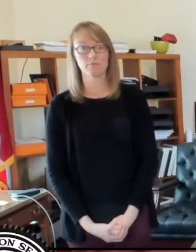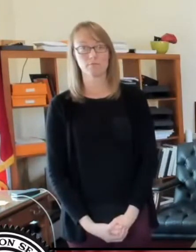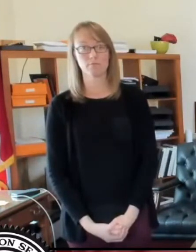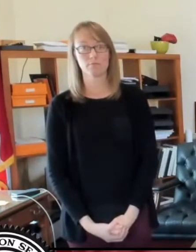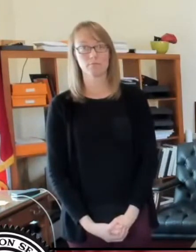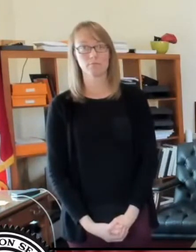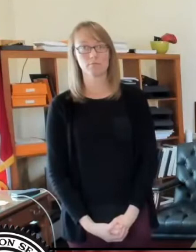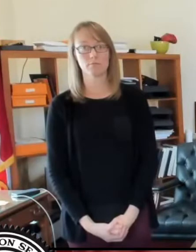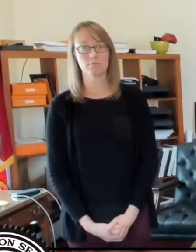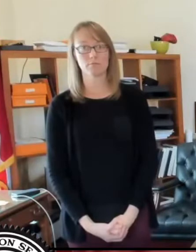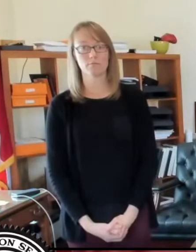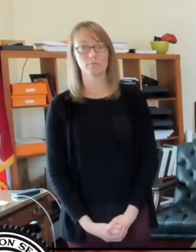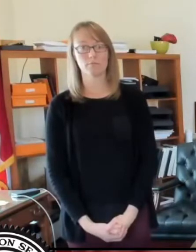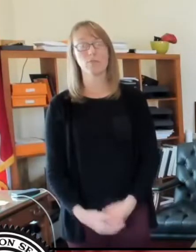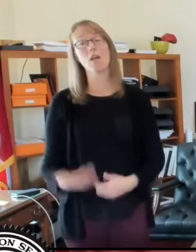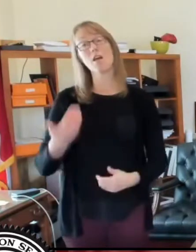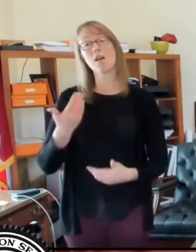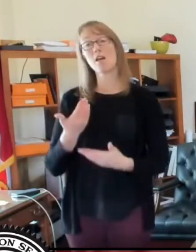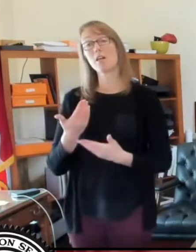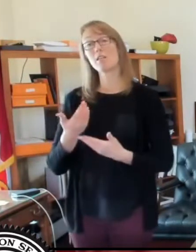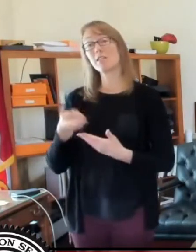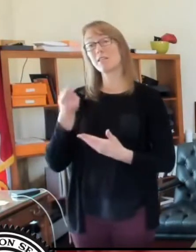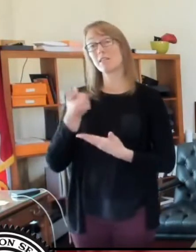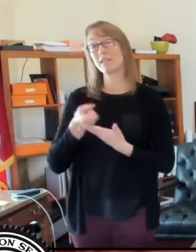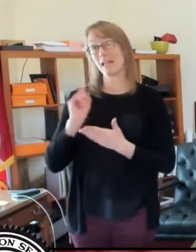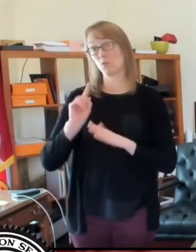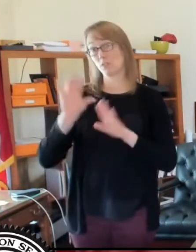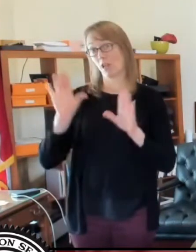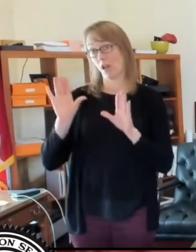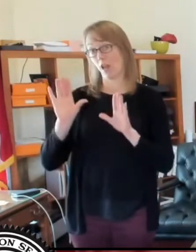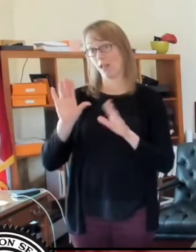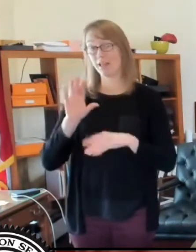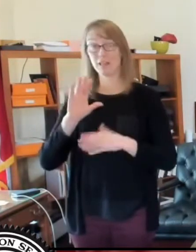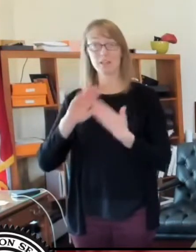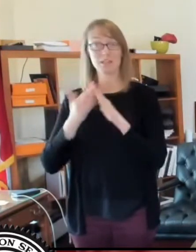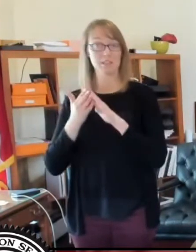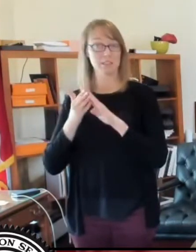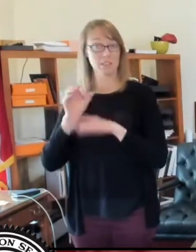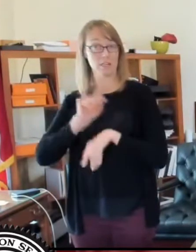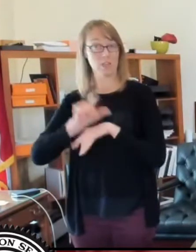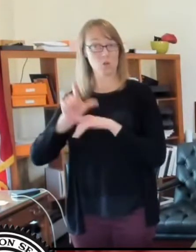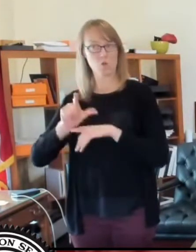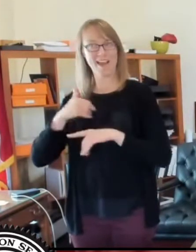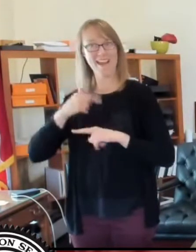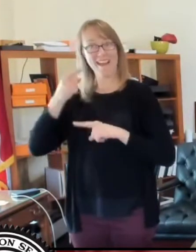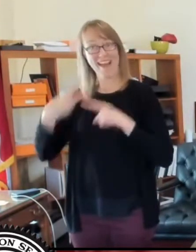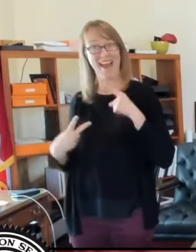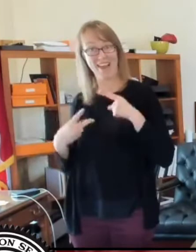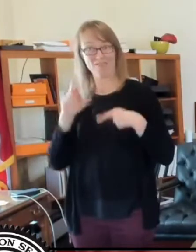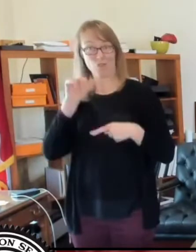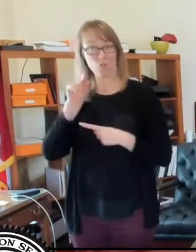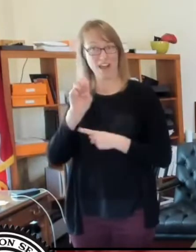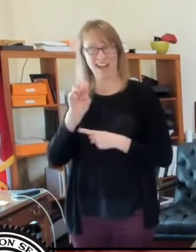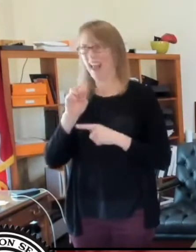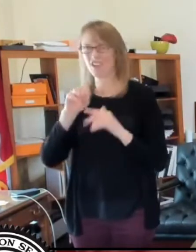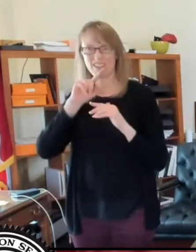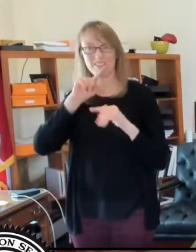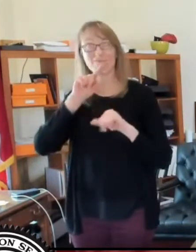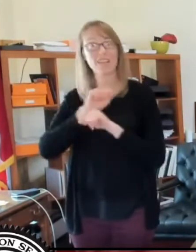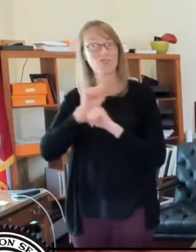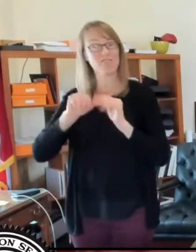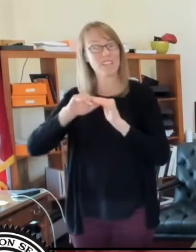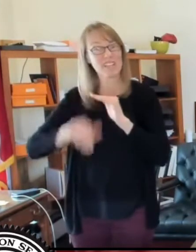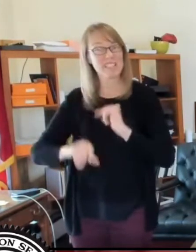city of St. Louis had half the rate, as actually even less than half in